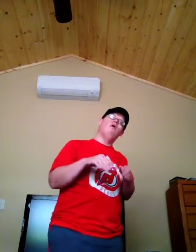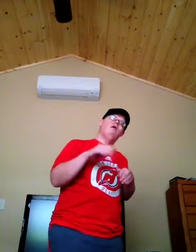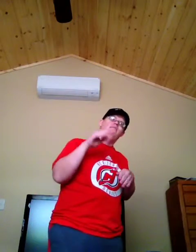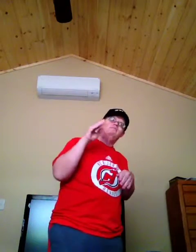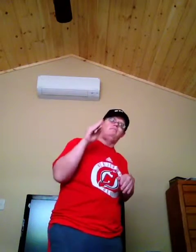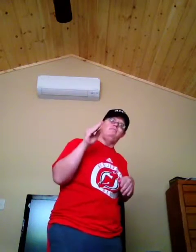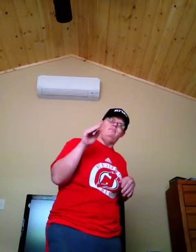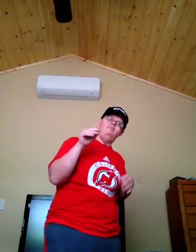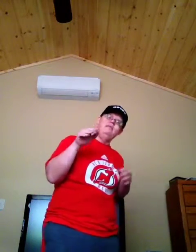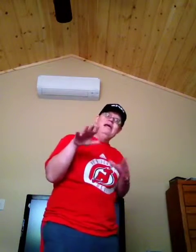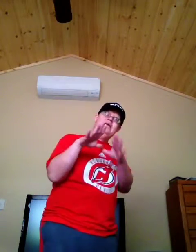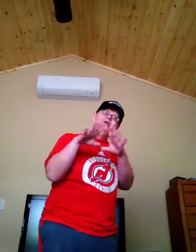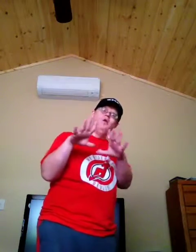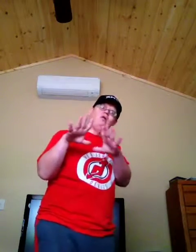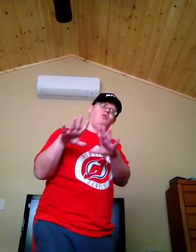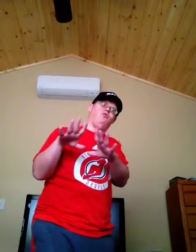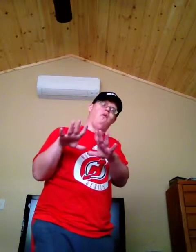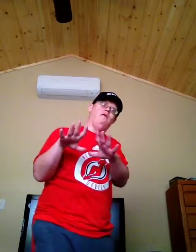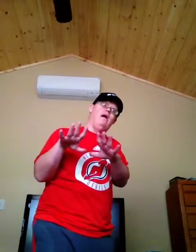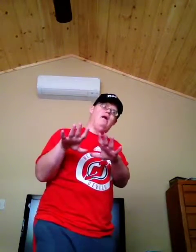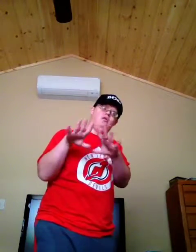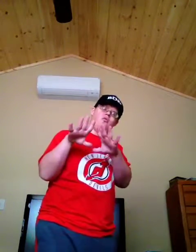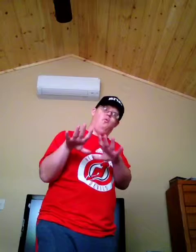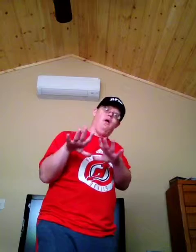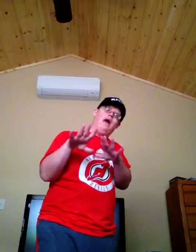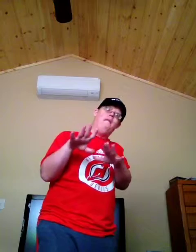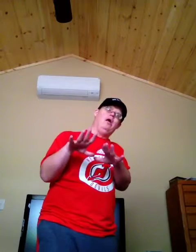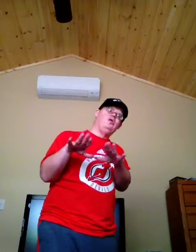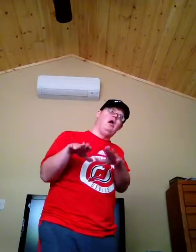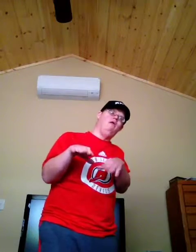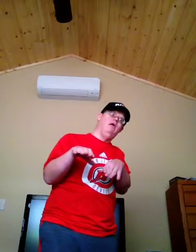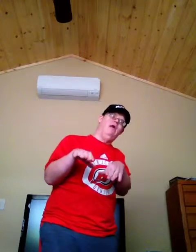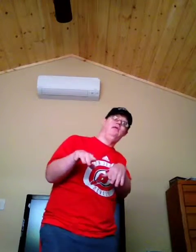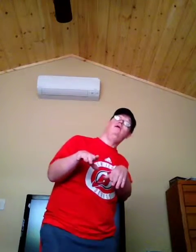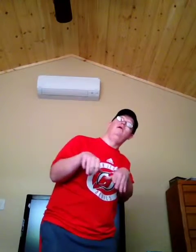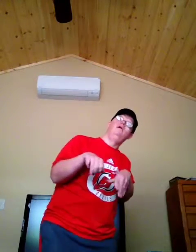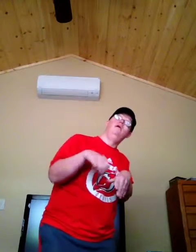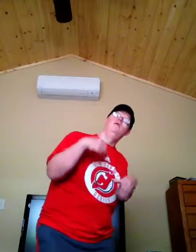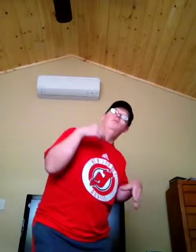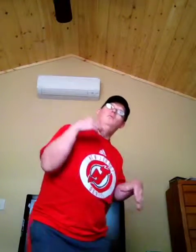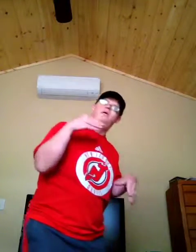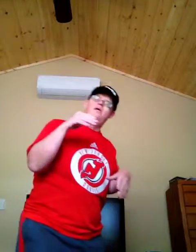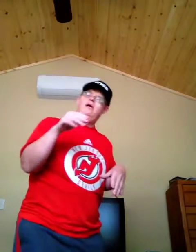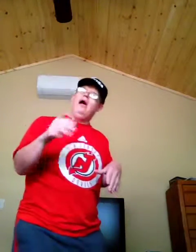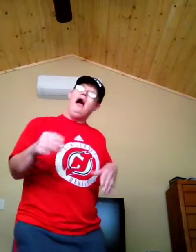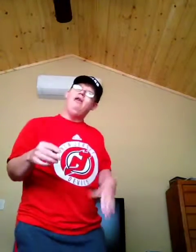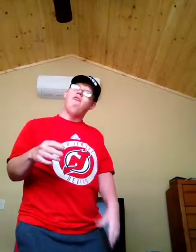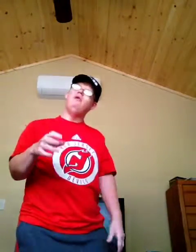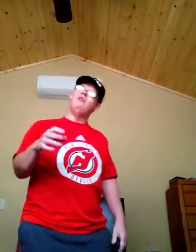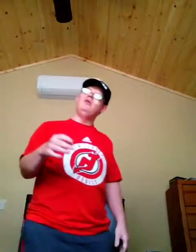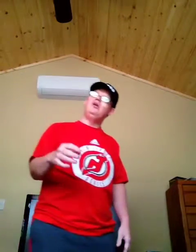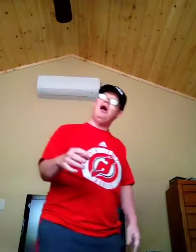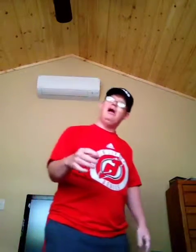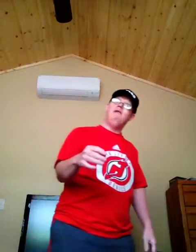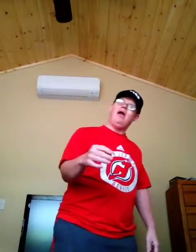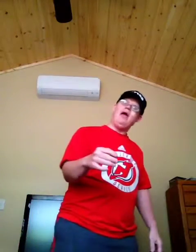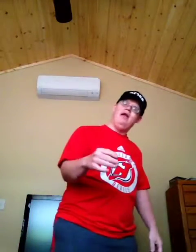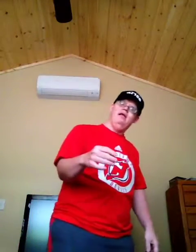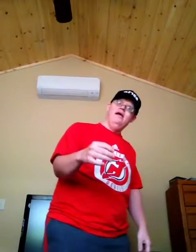wanna, and I don't want to swear on my channel either, but I took the shot in my hand,